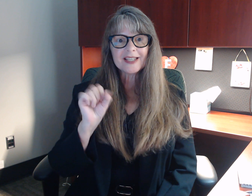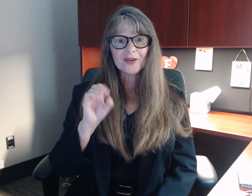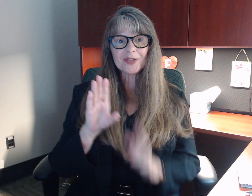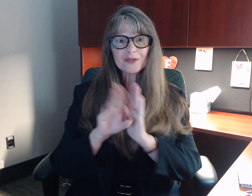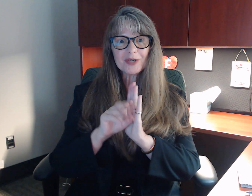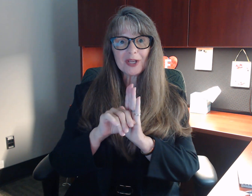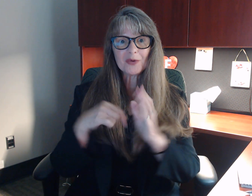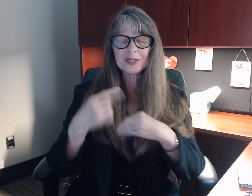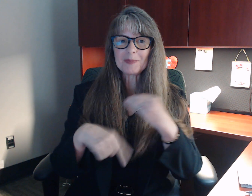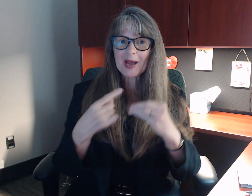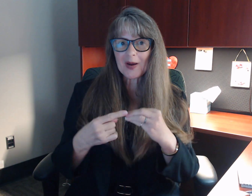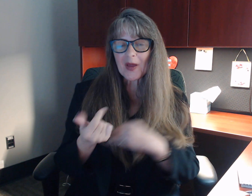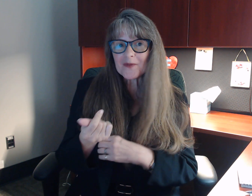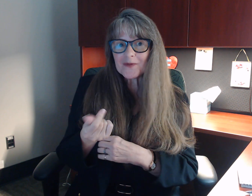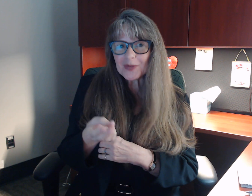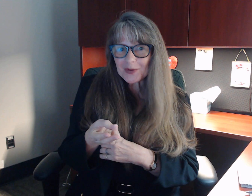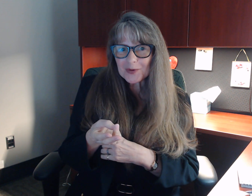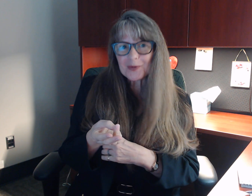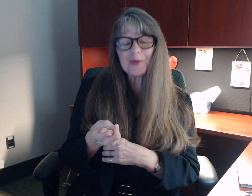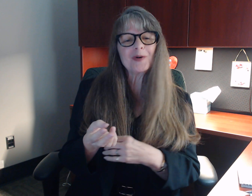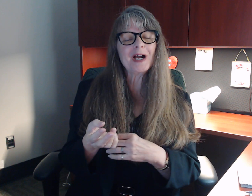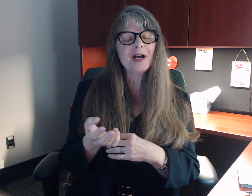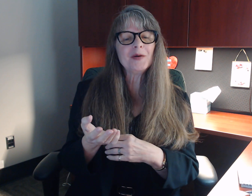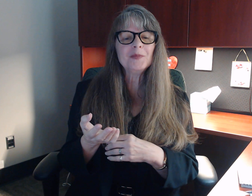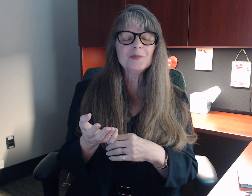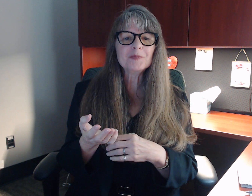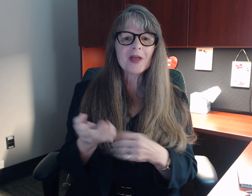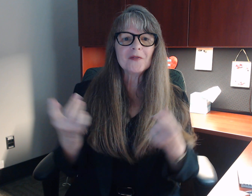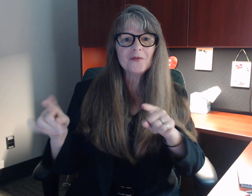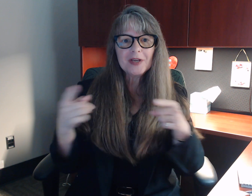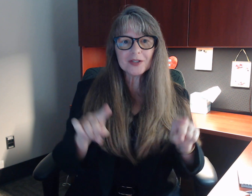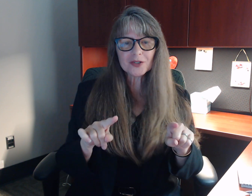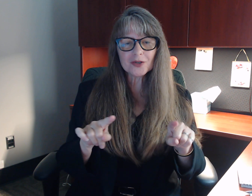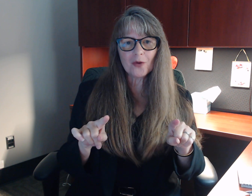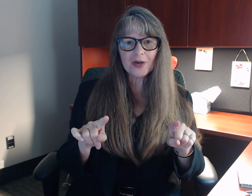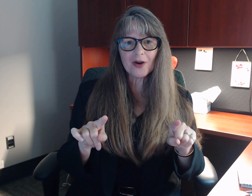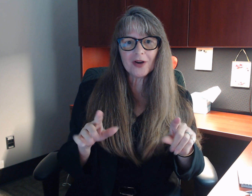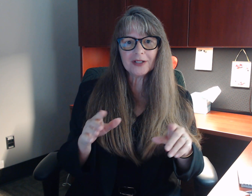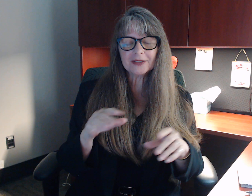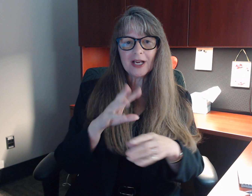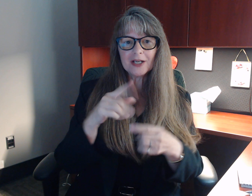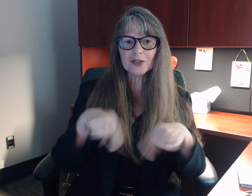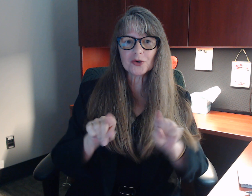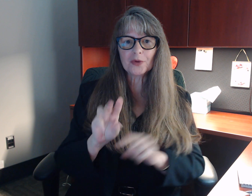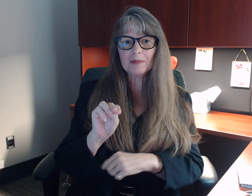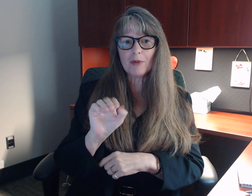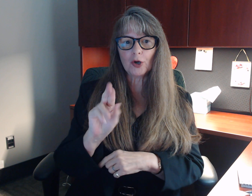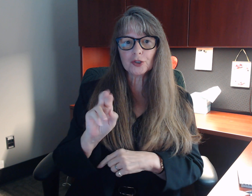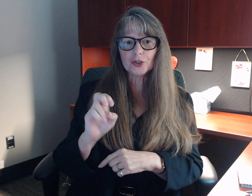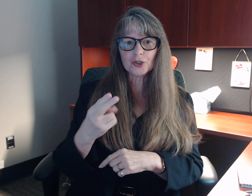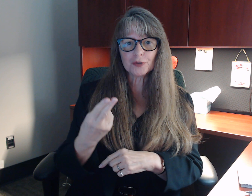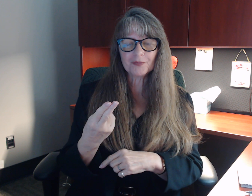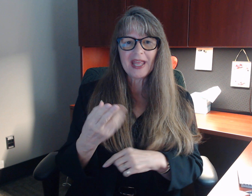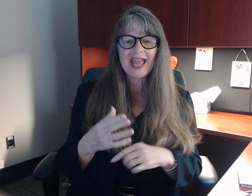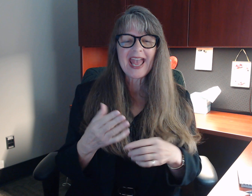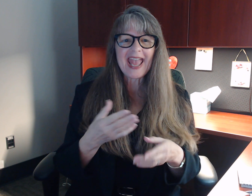So this video is about a few events going on during March,